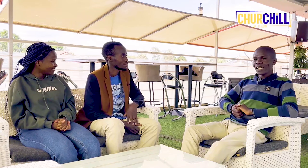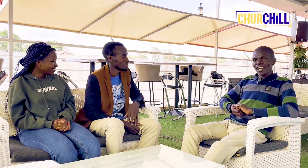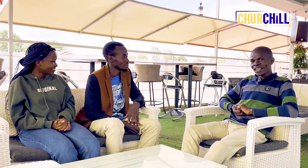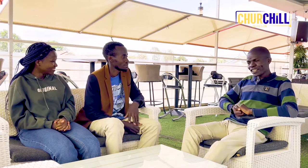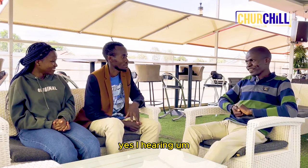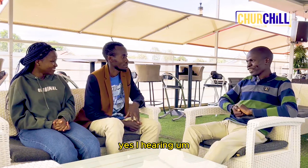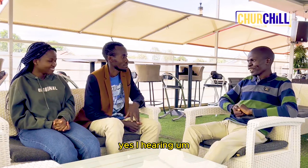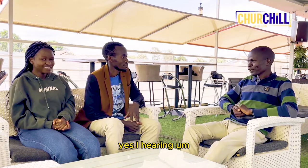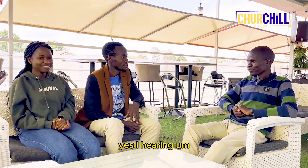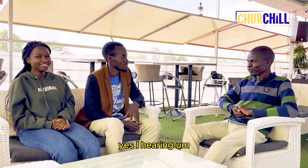Yes, a hearing.